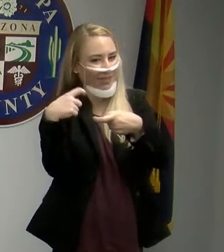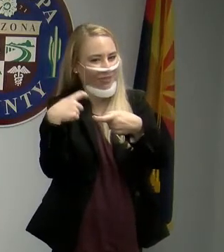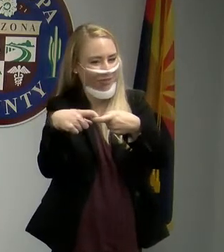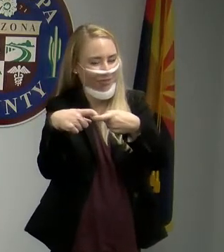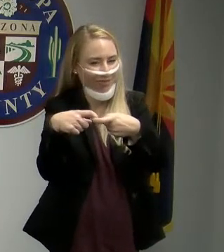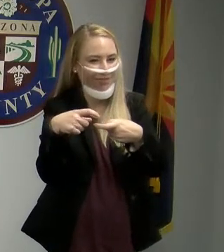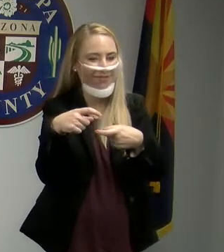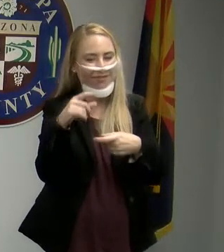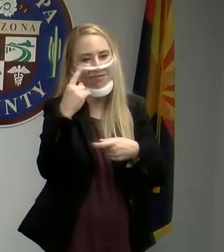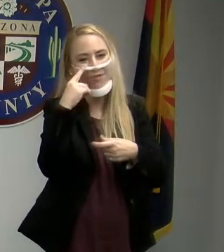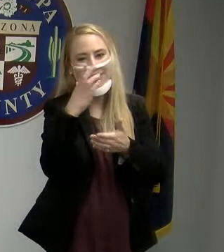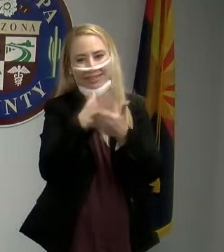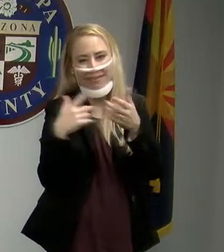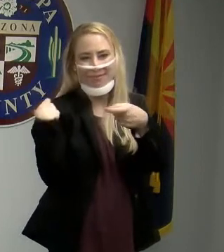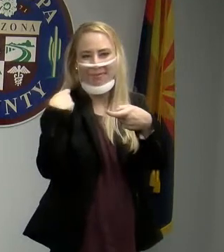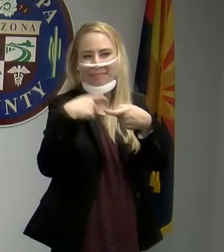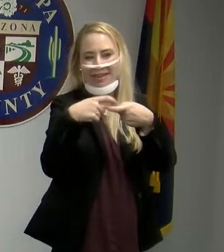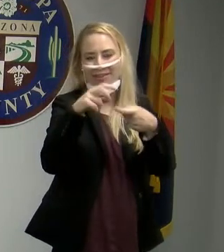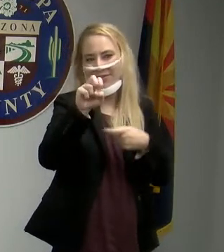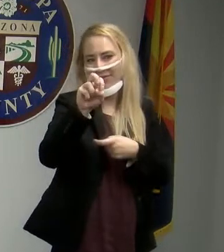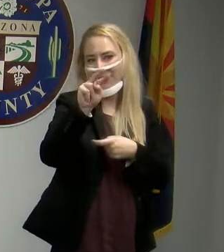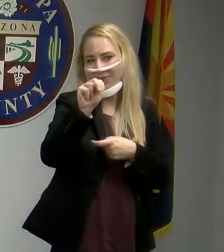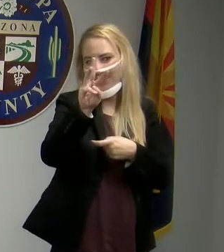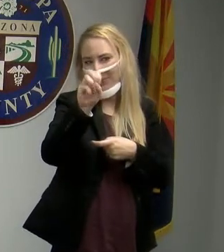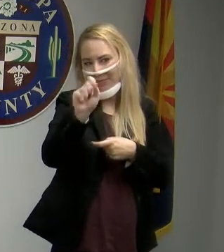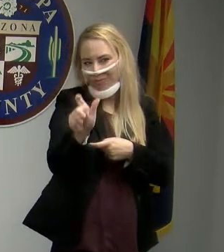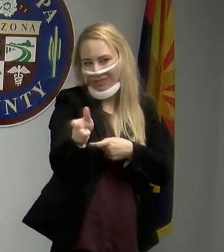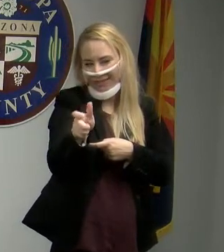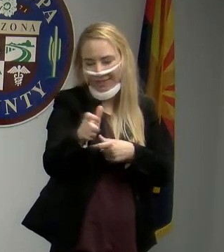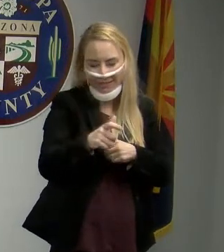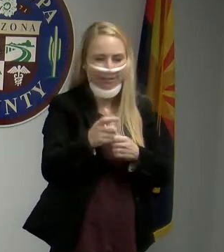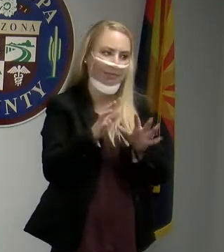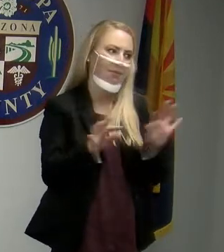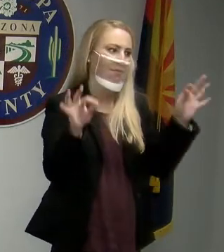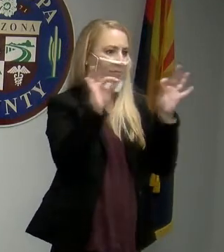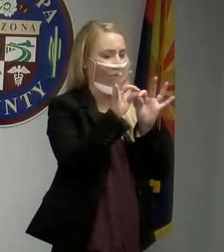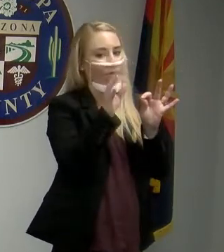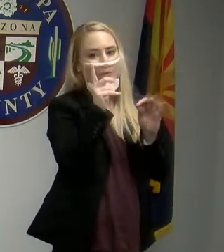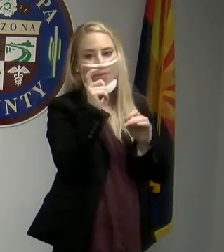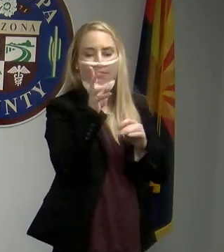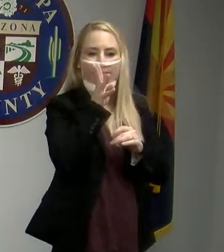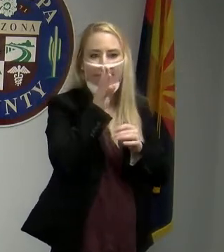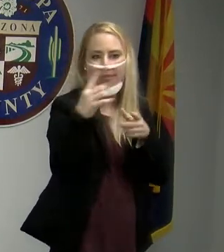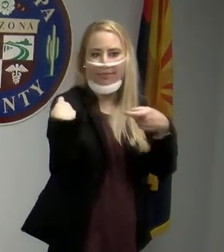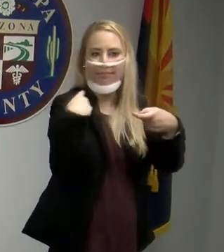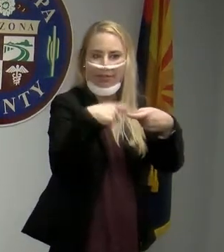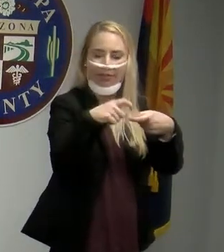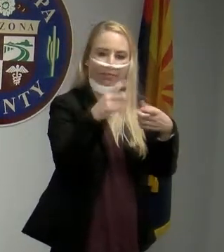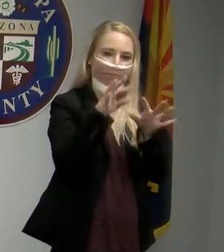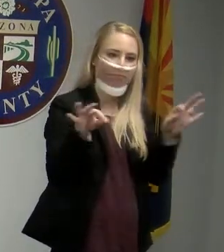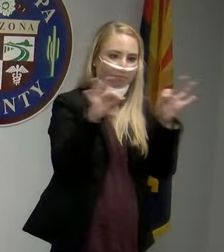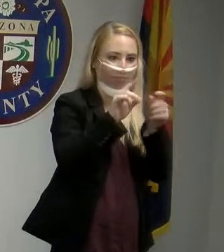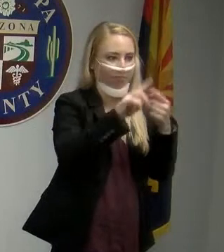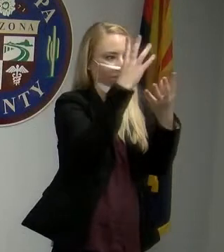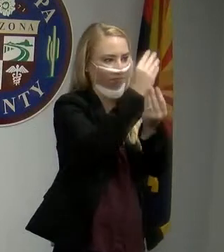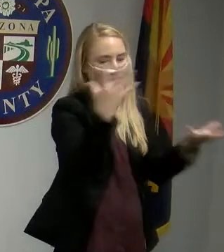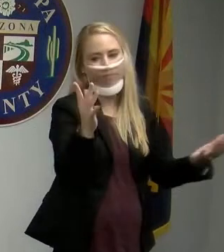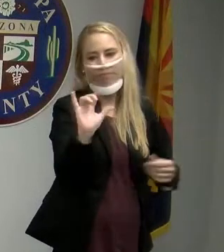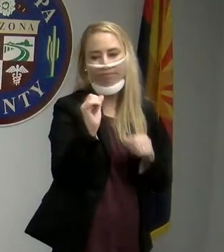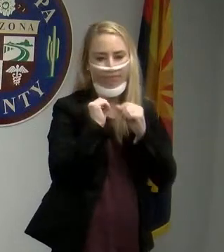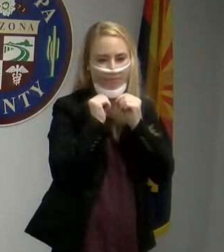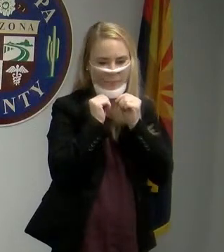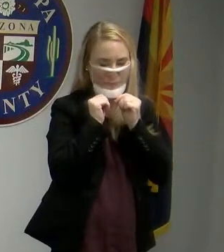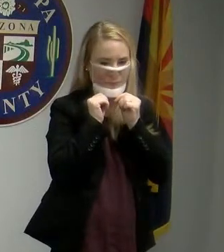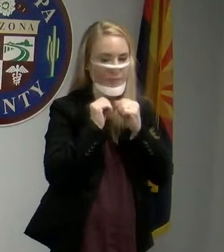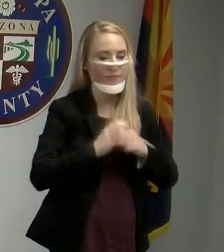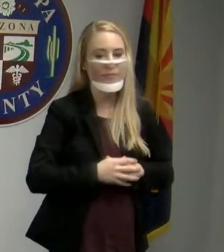story. And we certainly want to make sure they get important information to those in our community that are bilingual and Spanish-only speakers. So let's